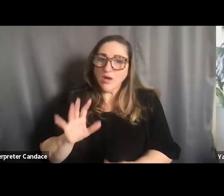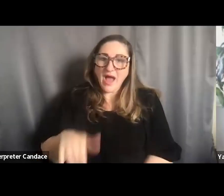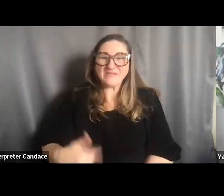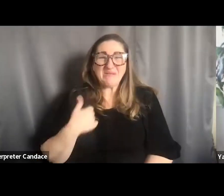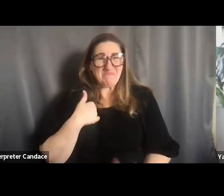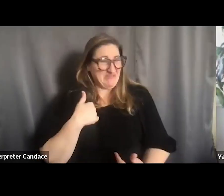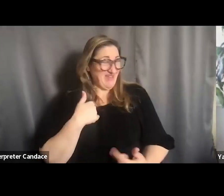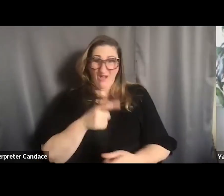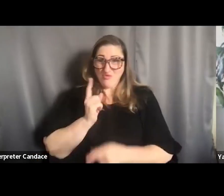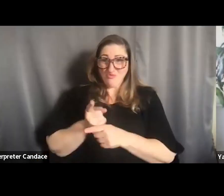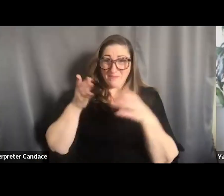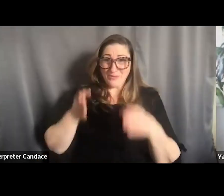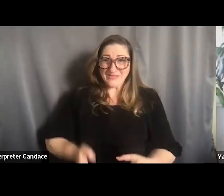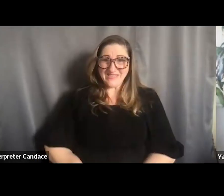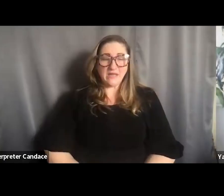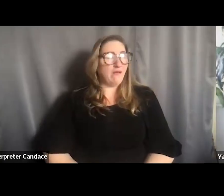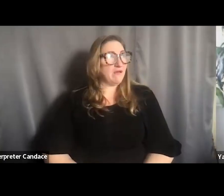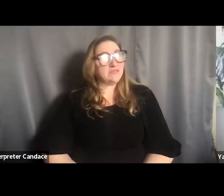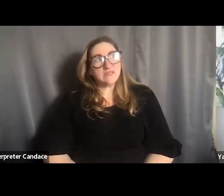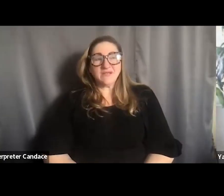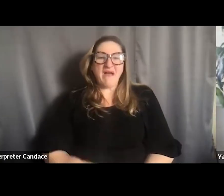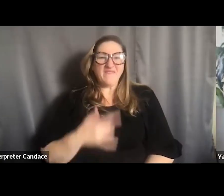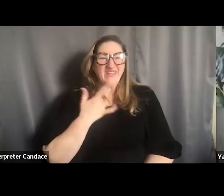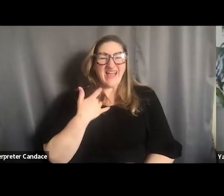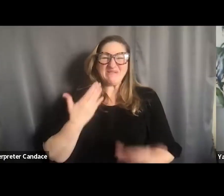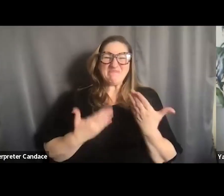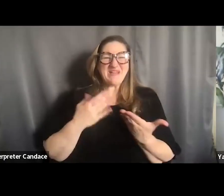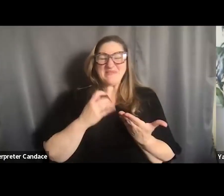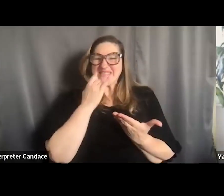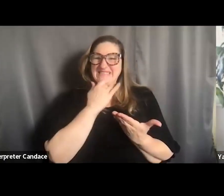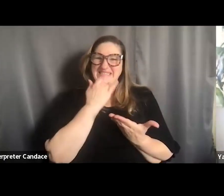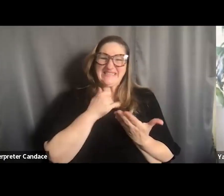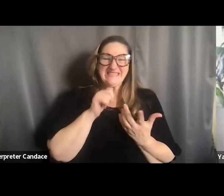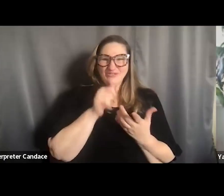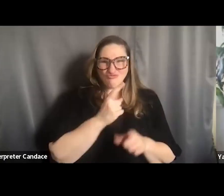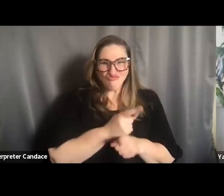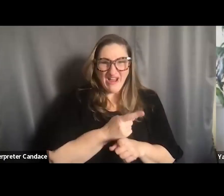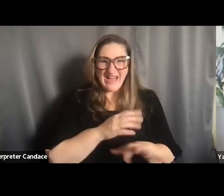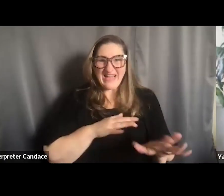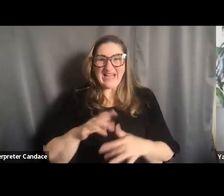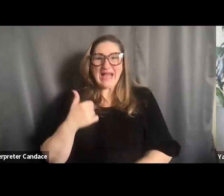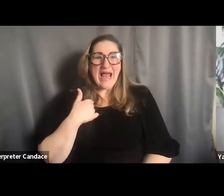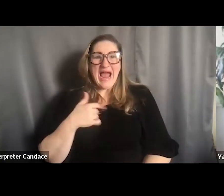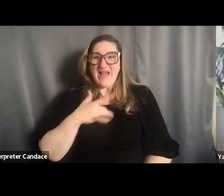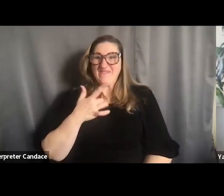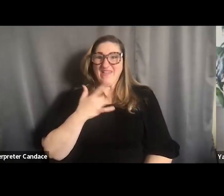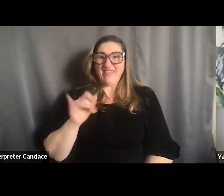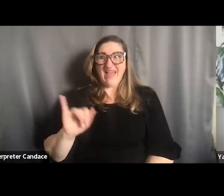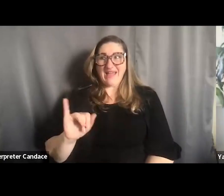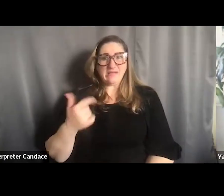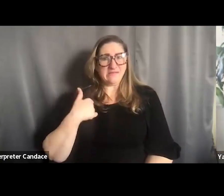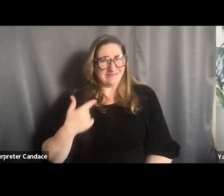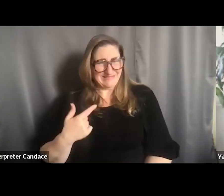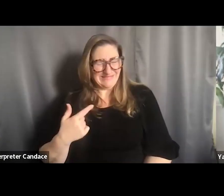this isn't the right move, and we need some expert, and we need some hero. And by the way, I'm an introvert.